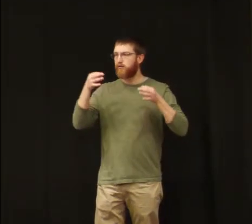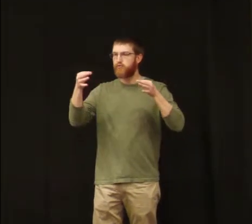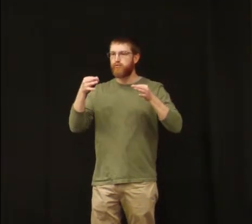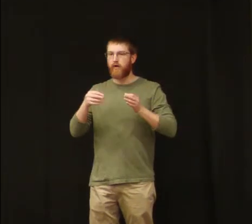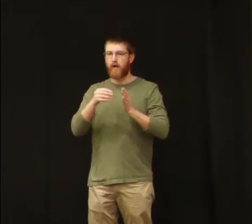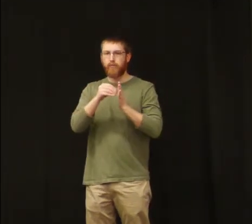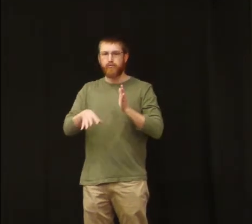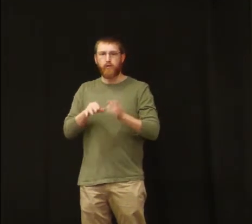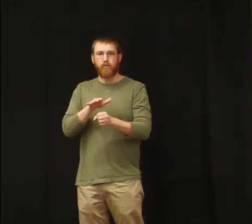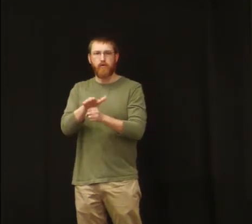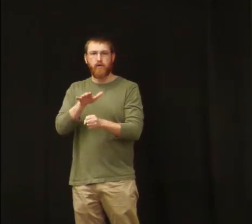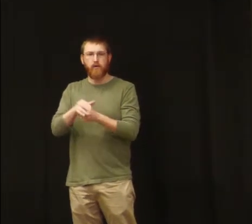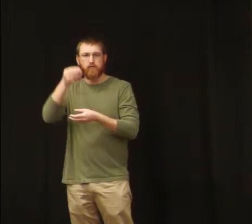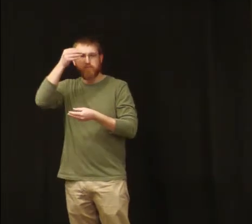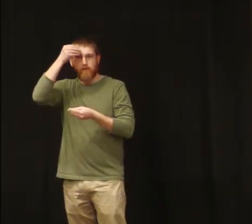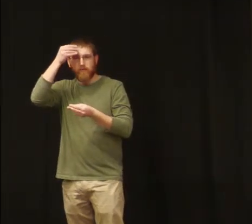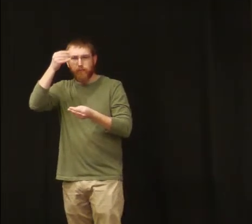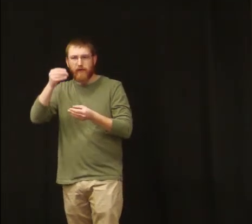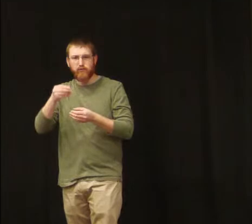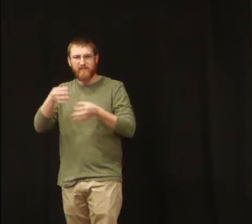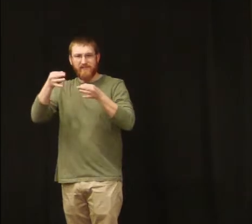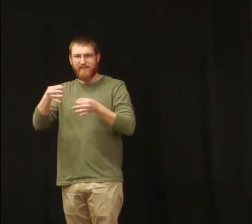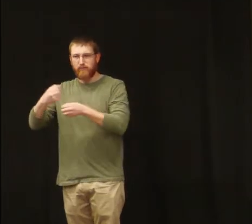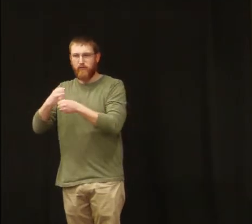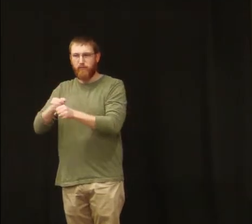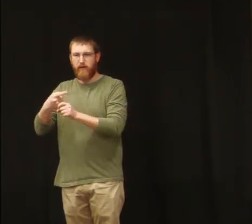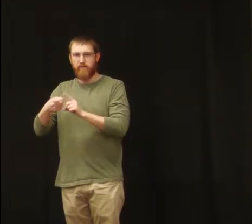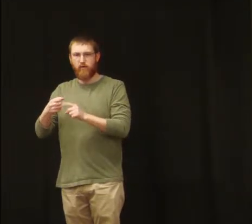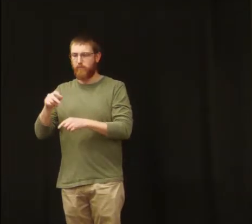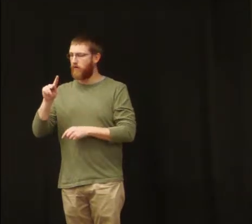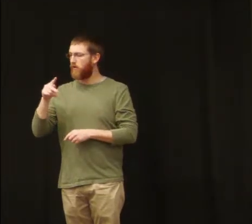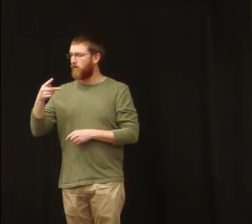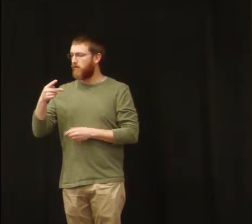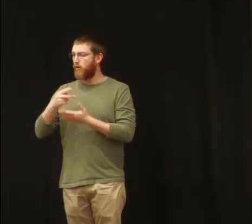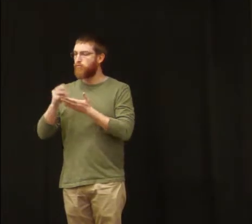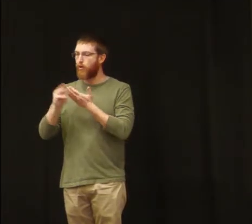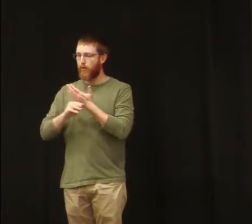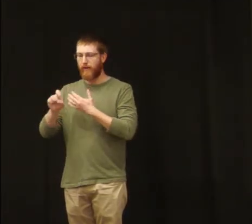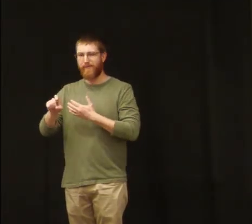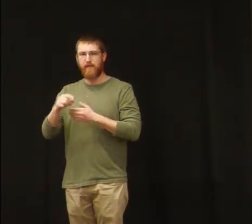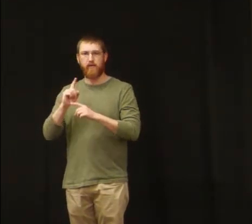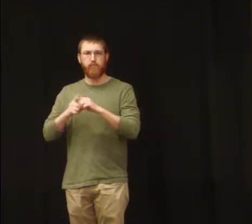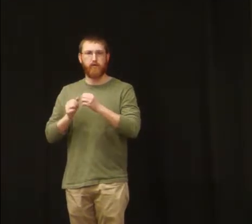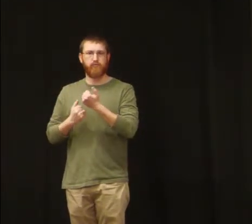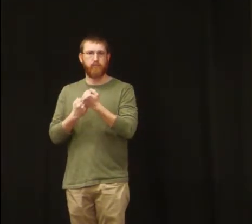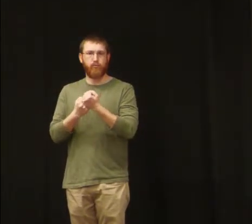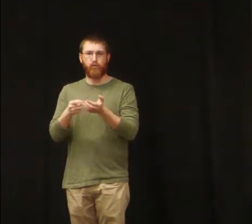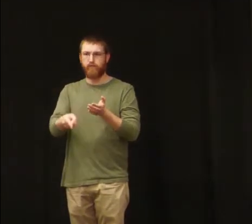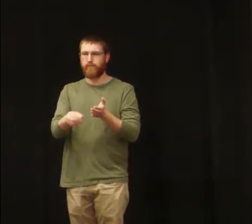data decisions can be made about programming needs and to support the student.